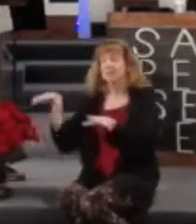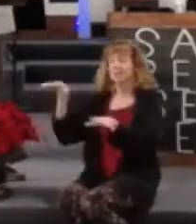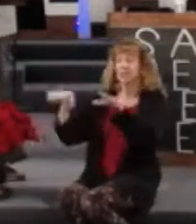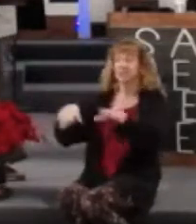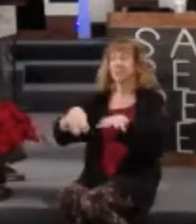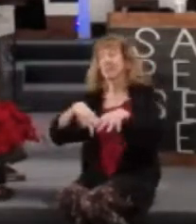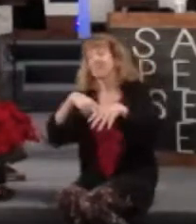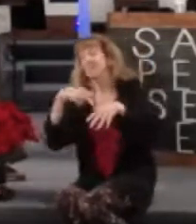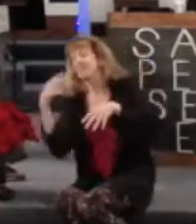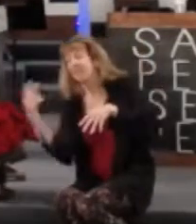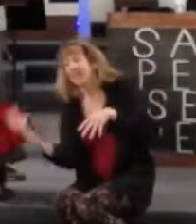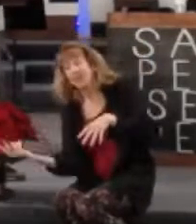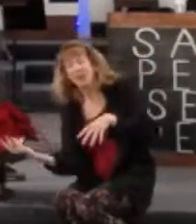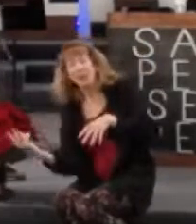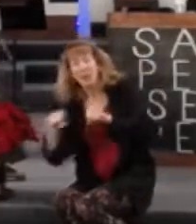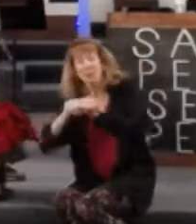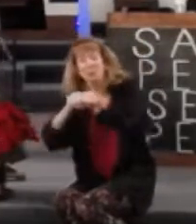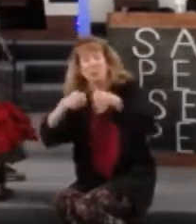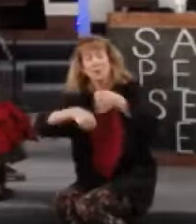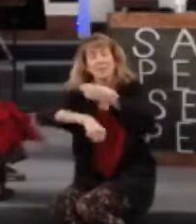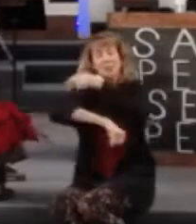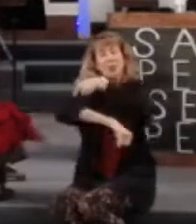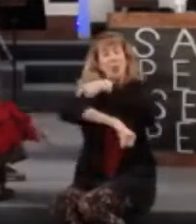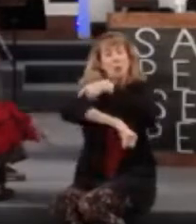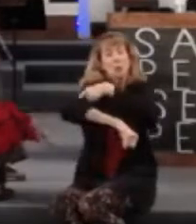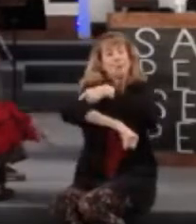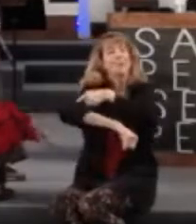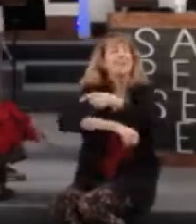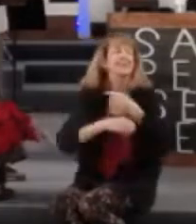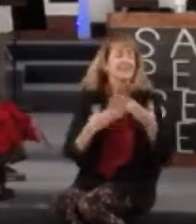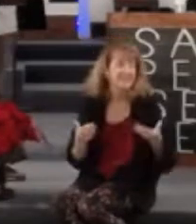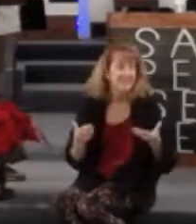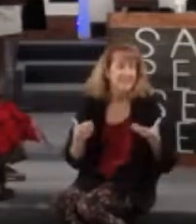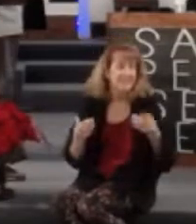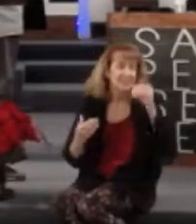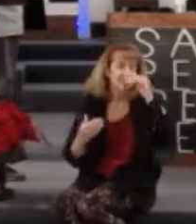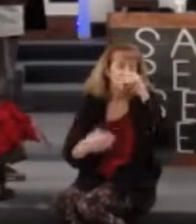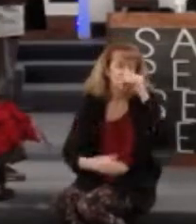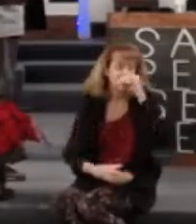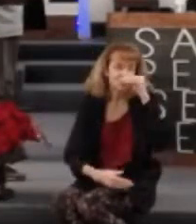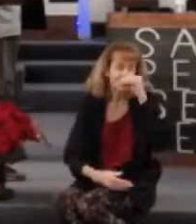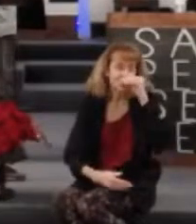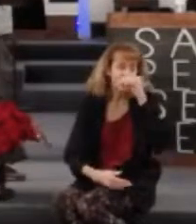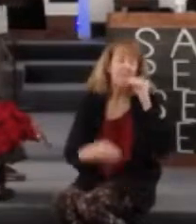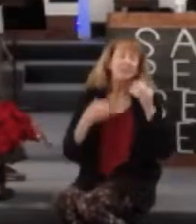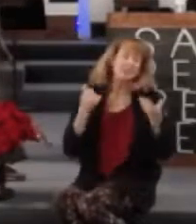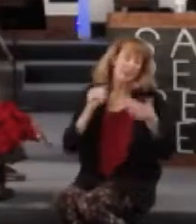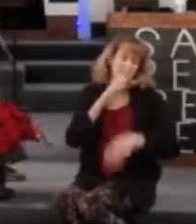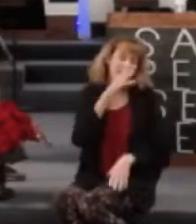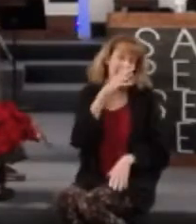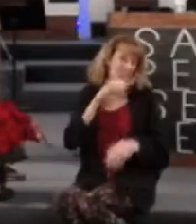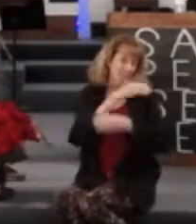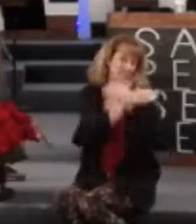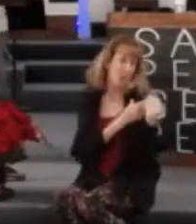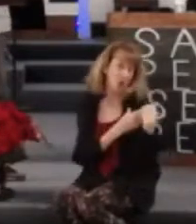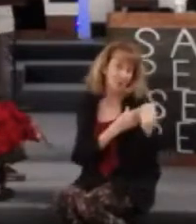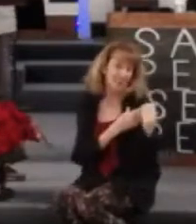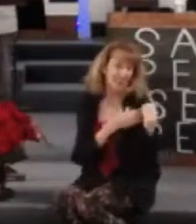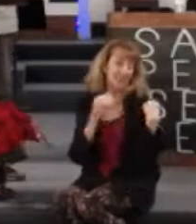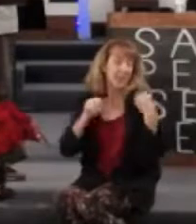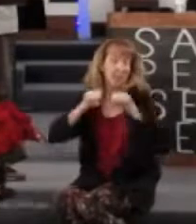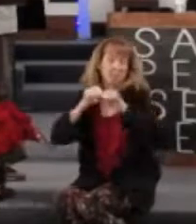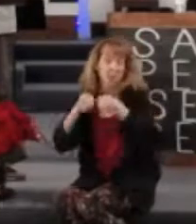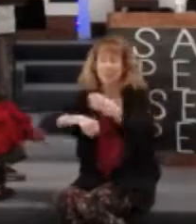fell. Well, he broke his arm when he fell. Now, was that his mom's fault?